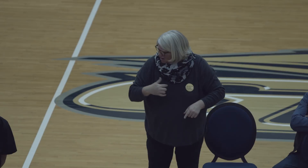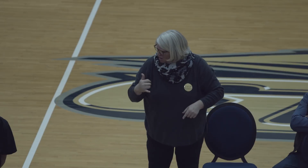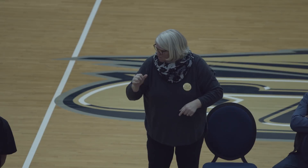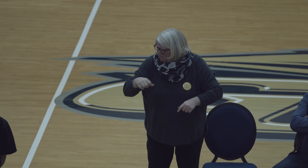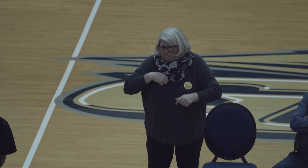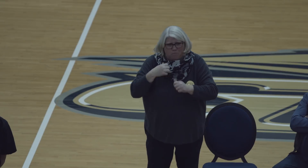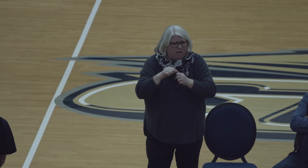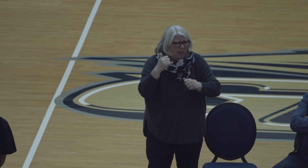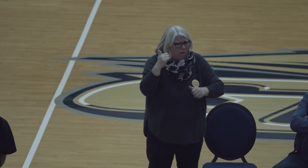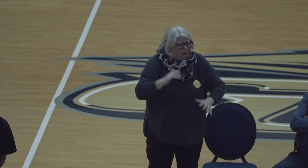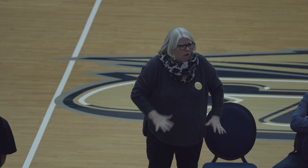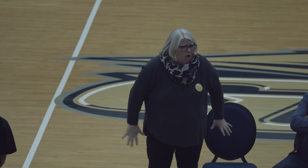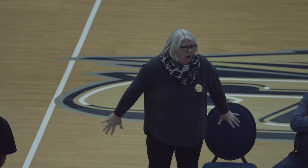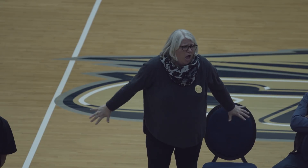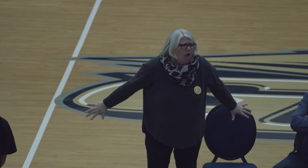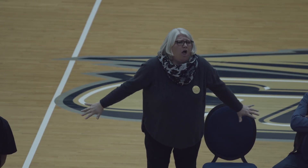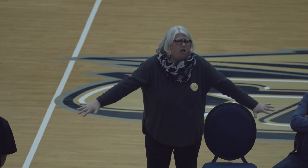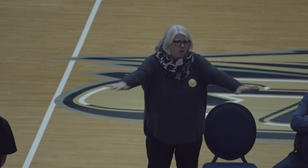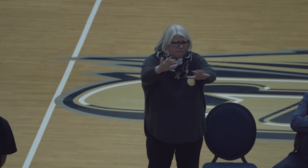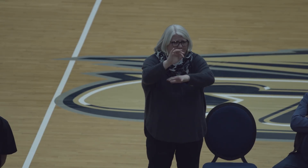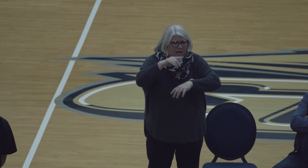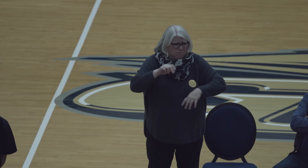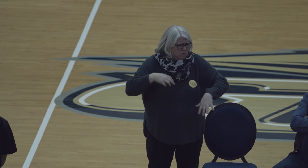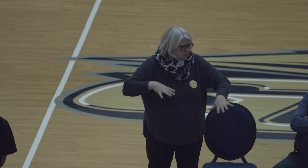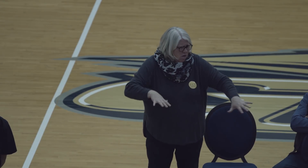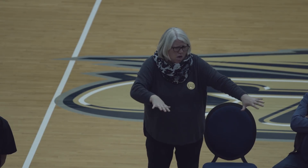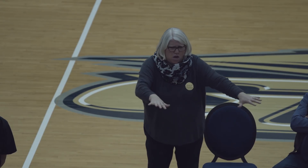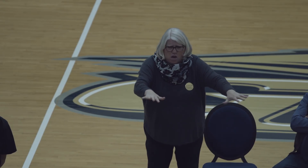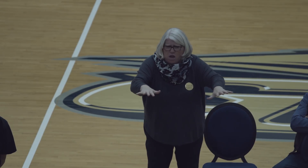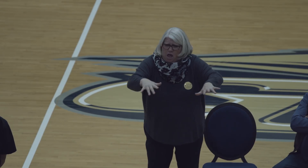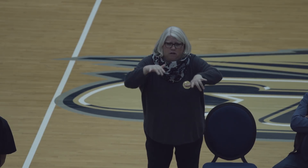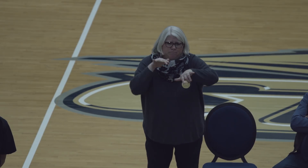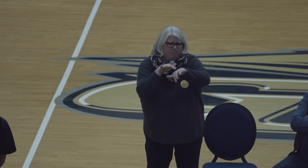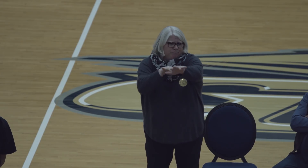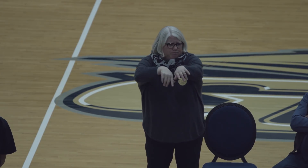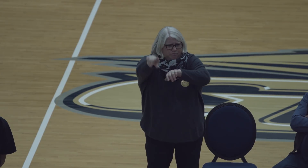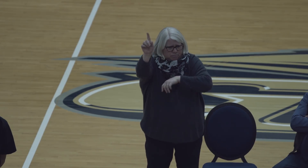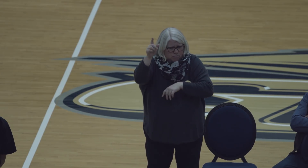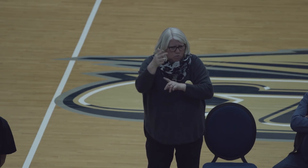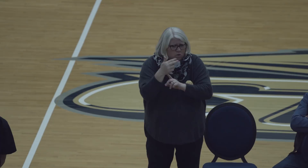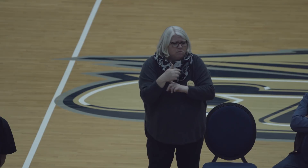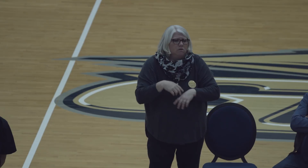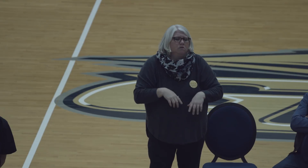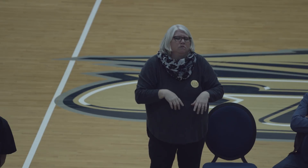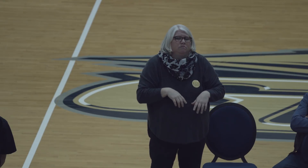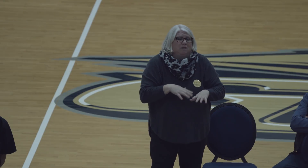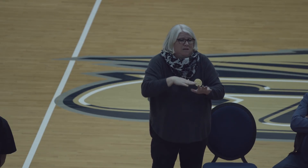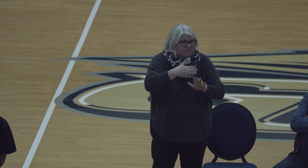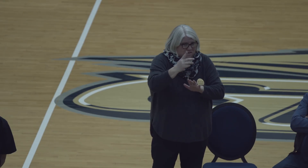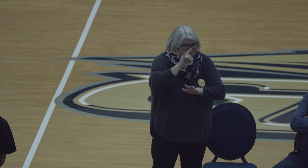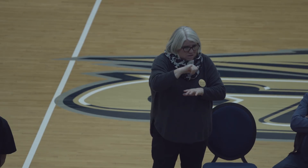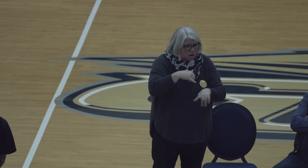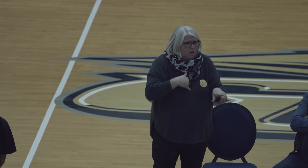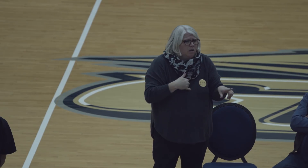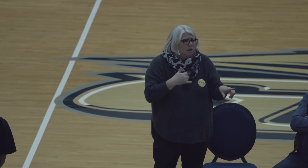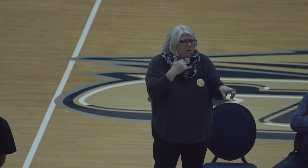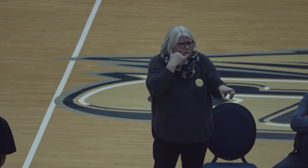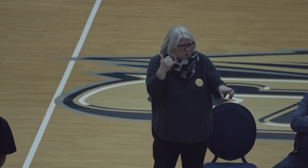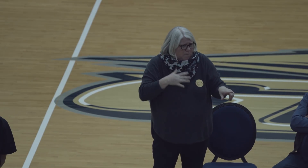yellow announcements. I remember it was just littered in a sea of yellow announcements, and everybody off they went to